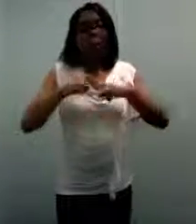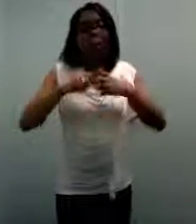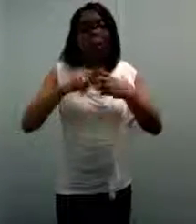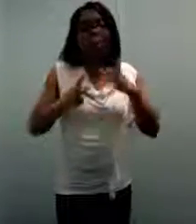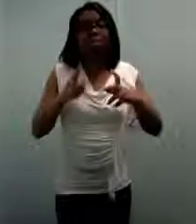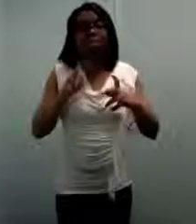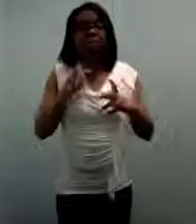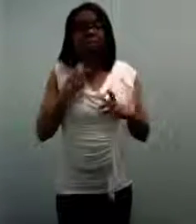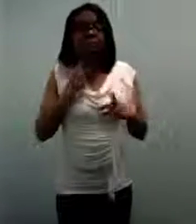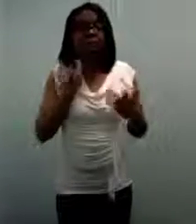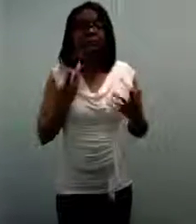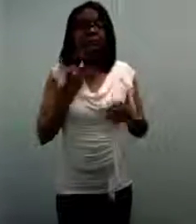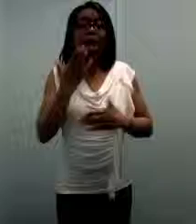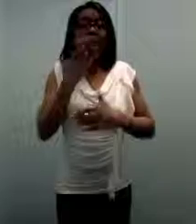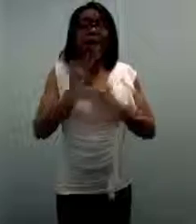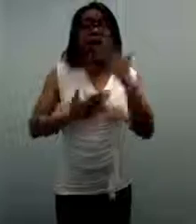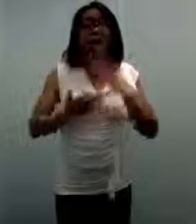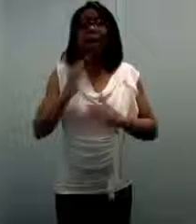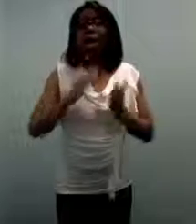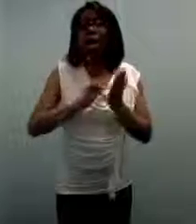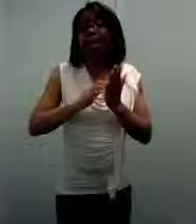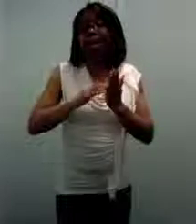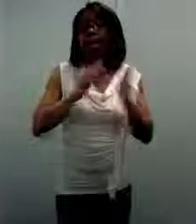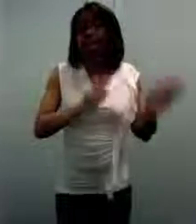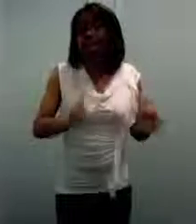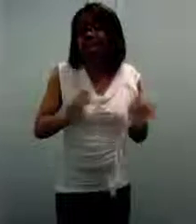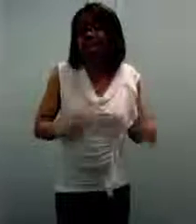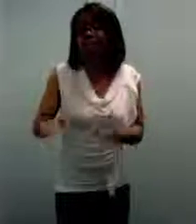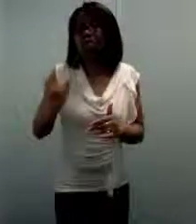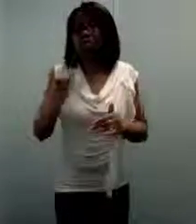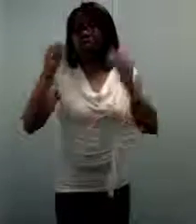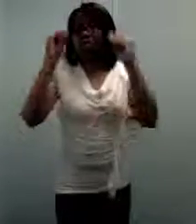calculating procedures teach understanding. So if you go through lots of examples, you can